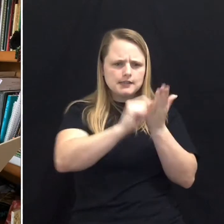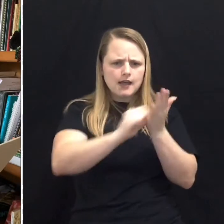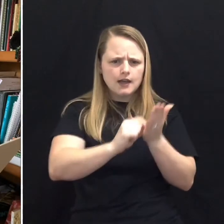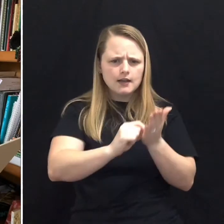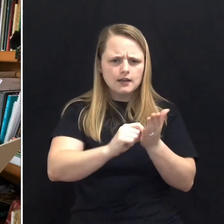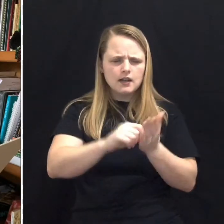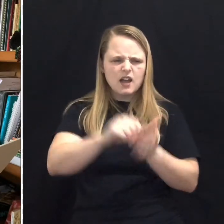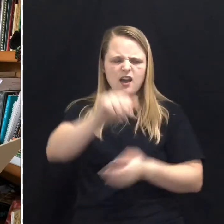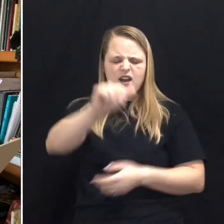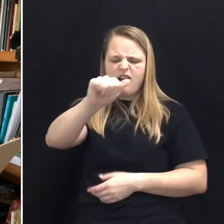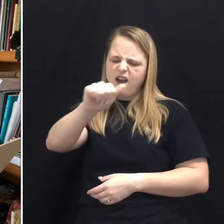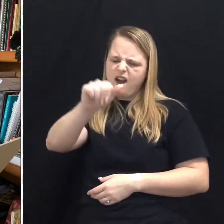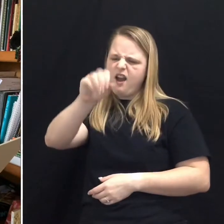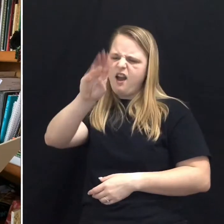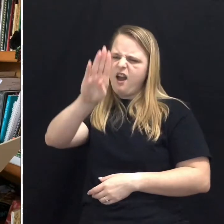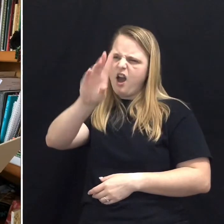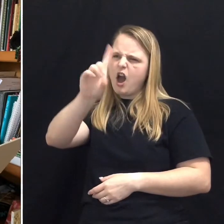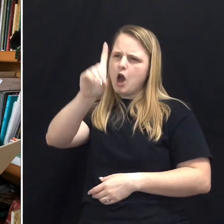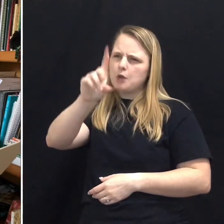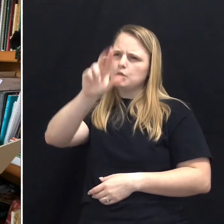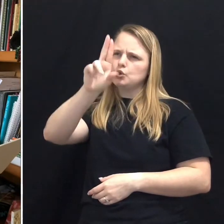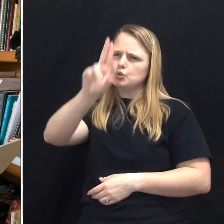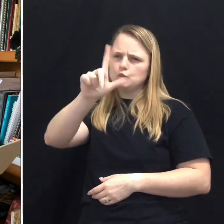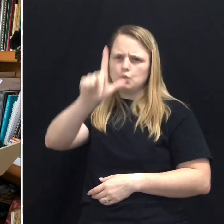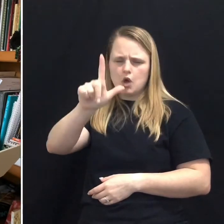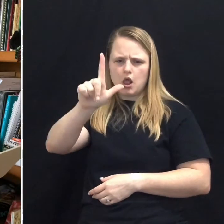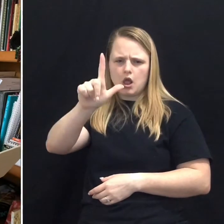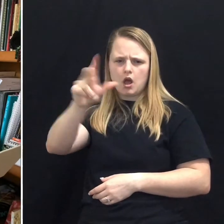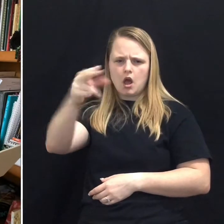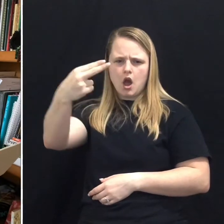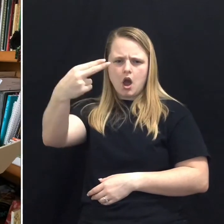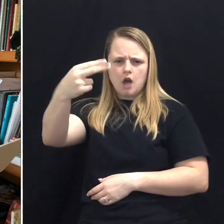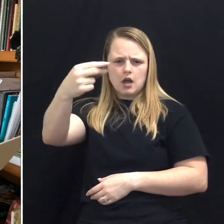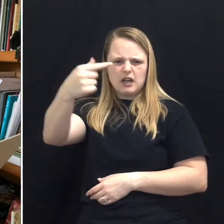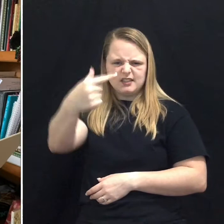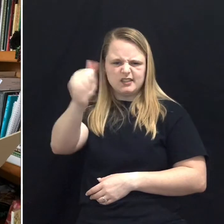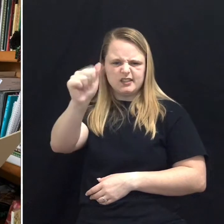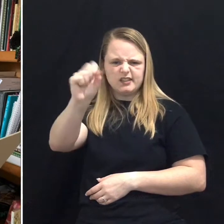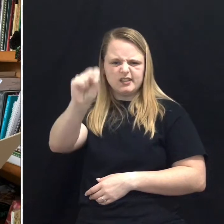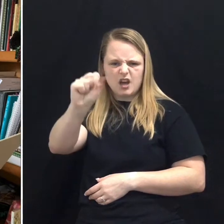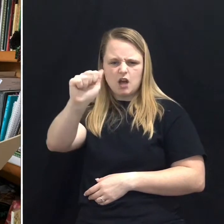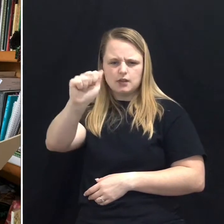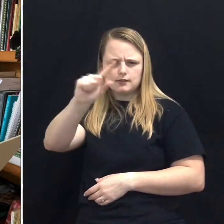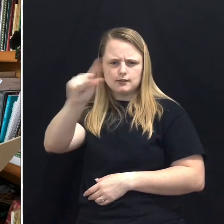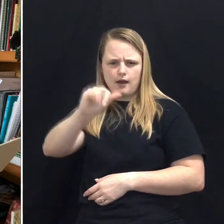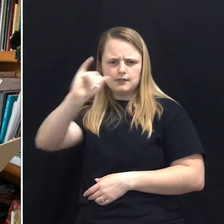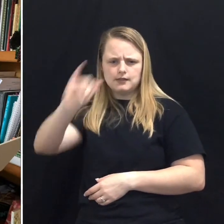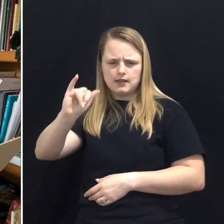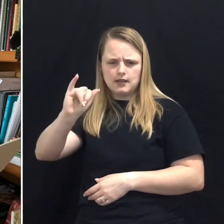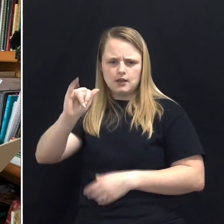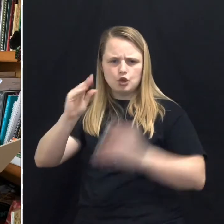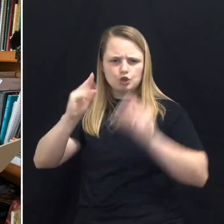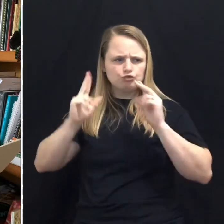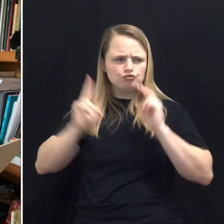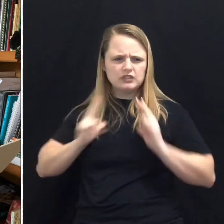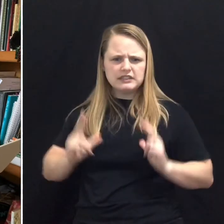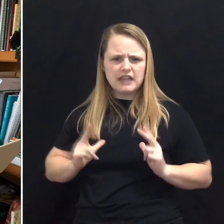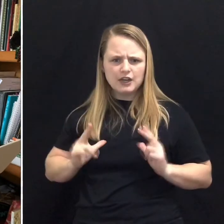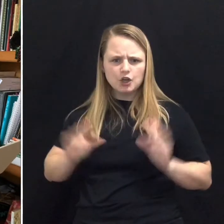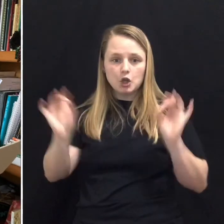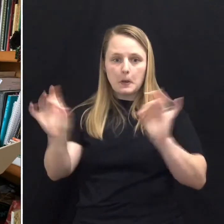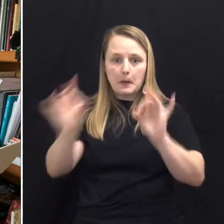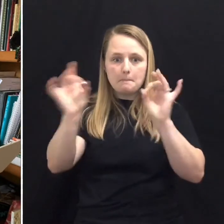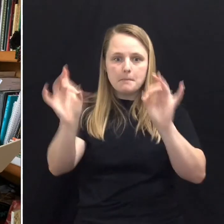Abdul Gasazi, retired magician? Behind the sign stood a